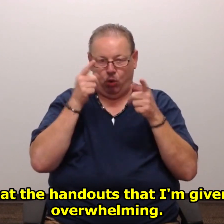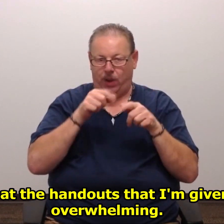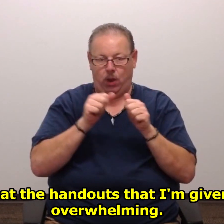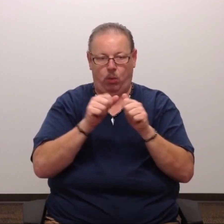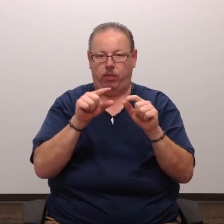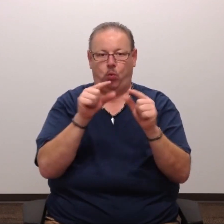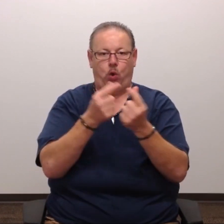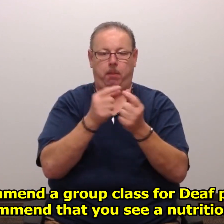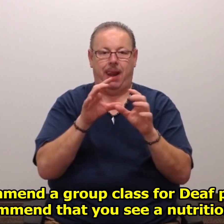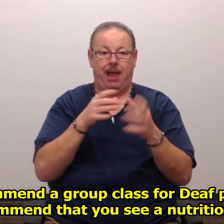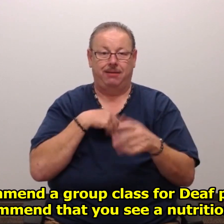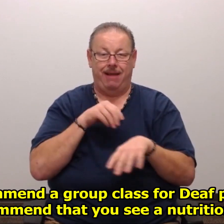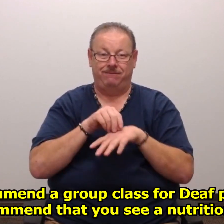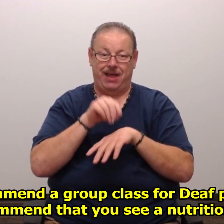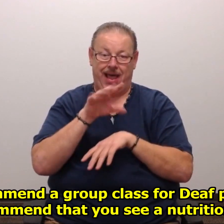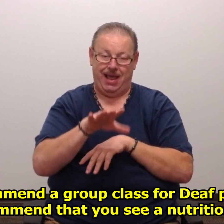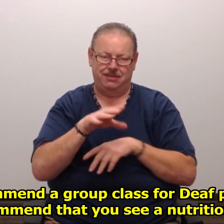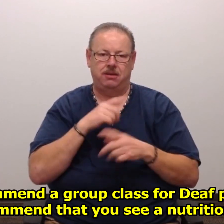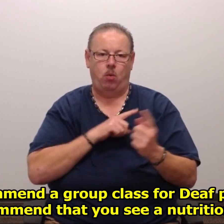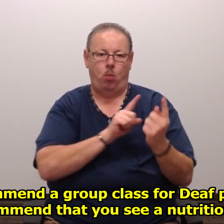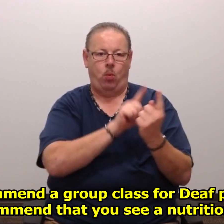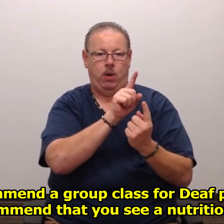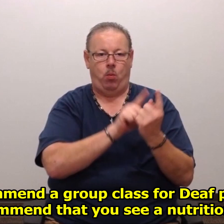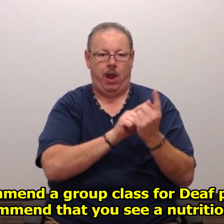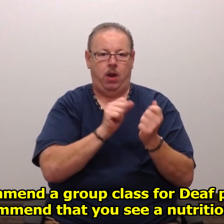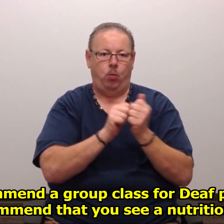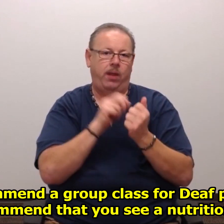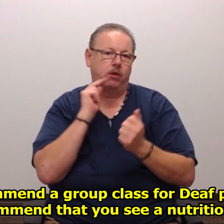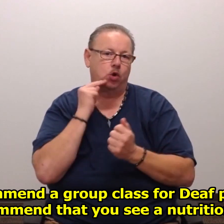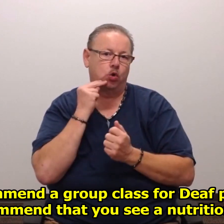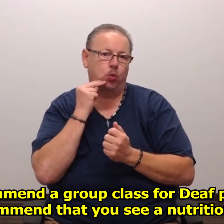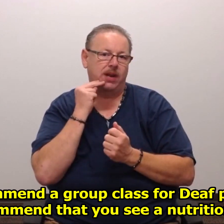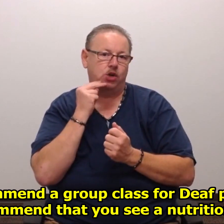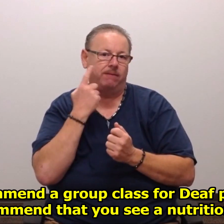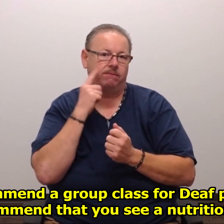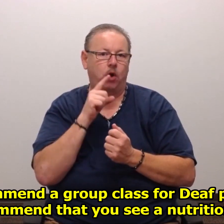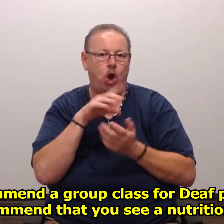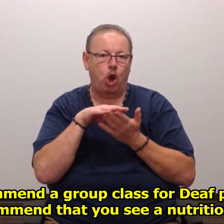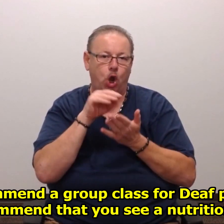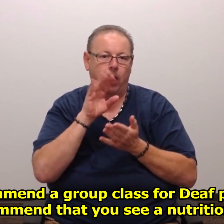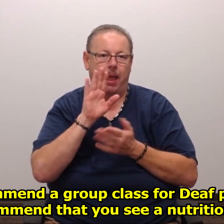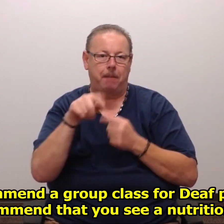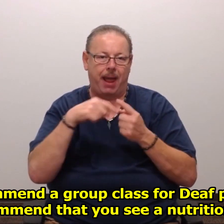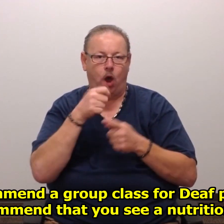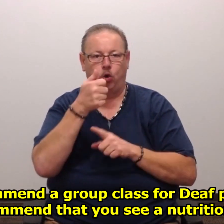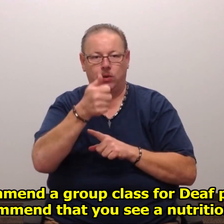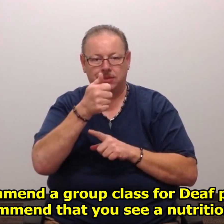overwhelming. I wouldn't recommend a group class for deaf people. I would recommend that you see a